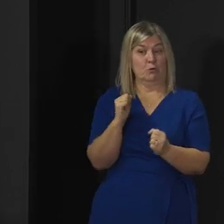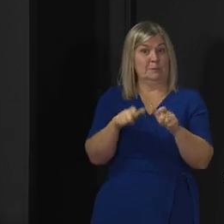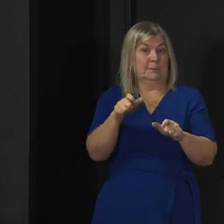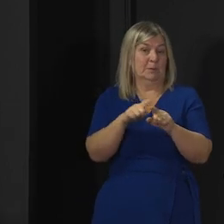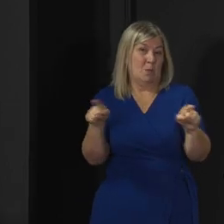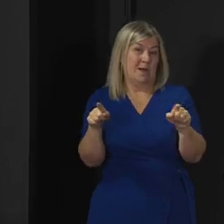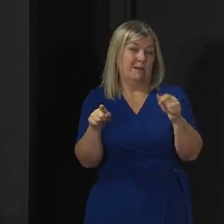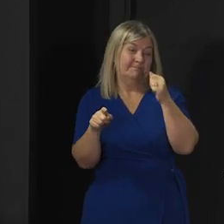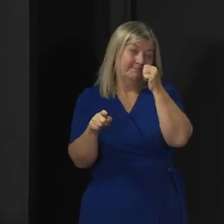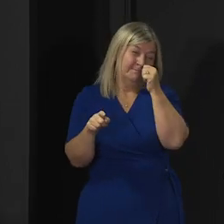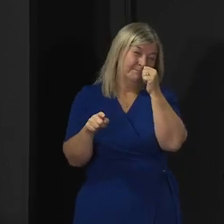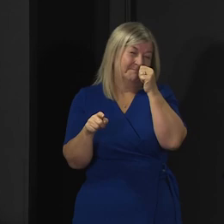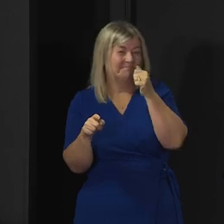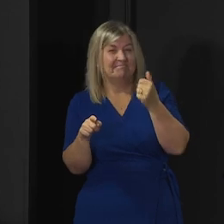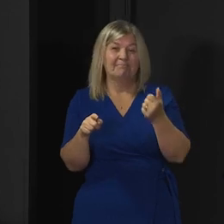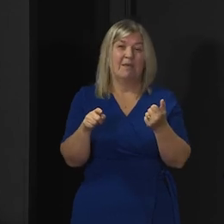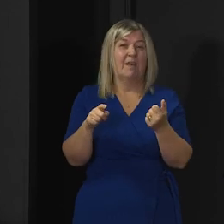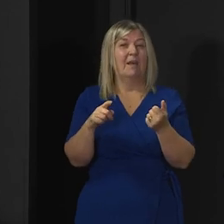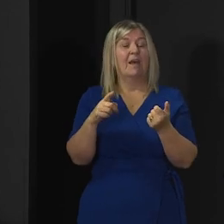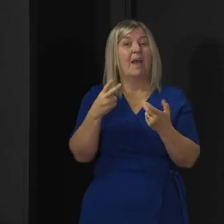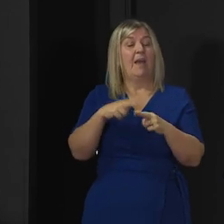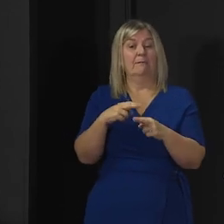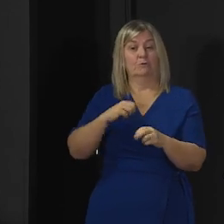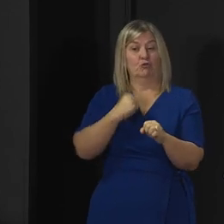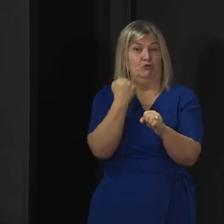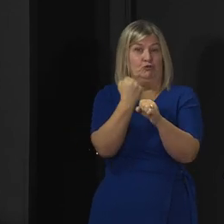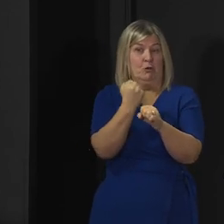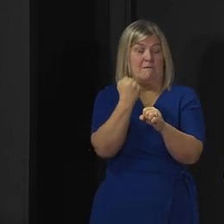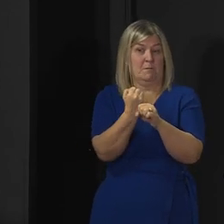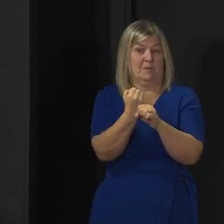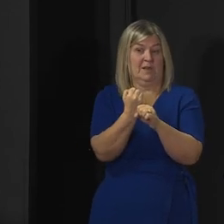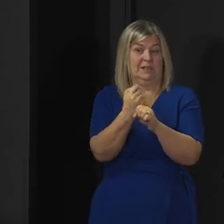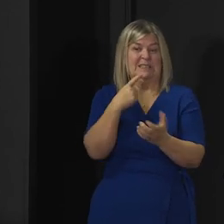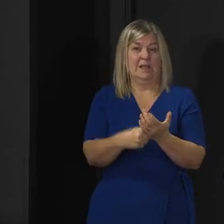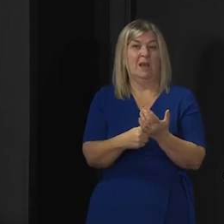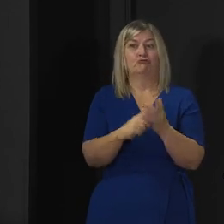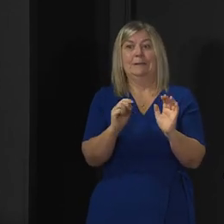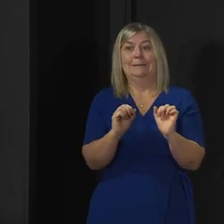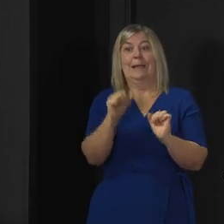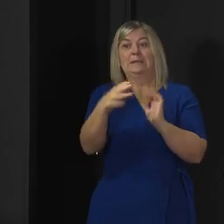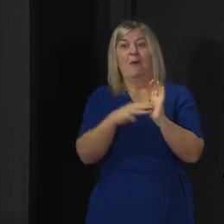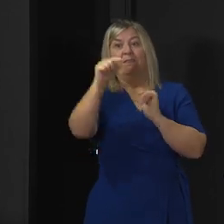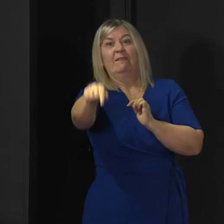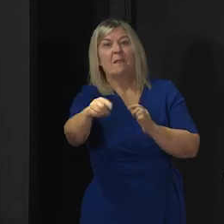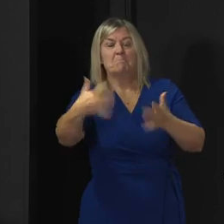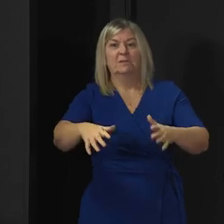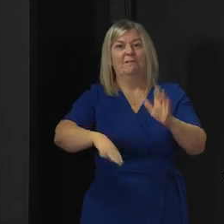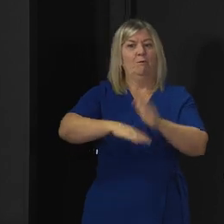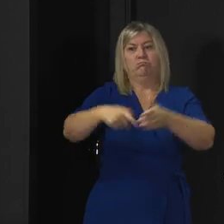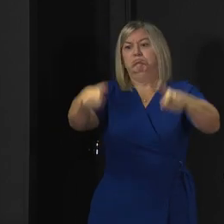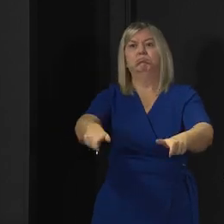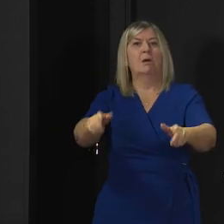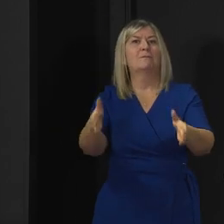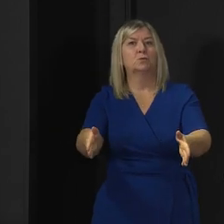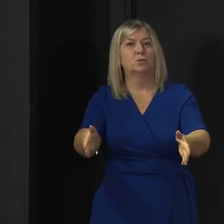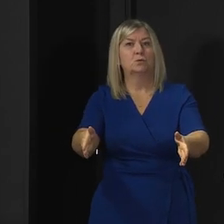take kindly to a situation which would not be of the Scottish Government's making, where in a month from now we have to act more firmly and